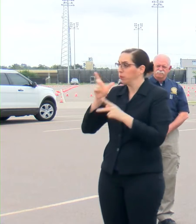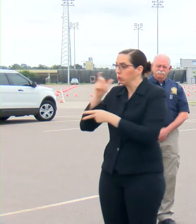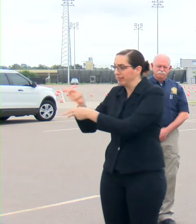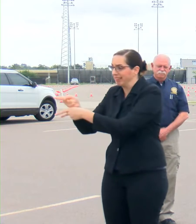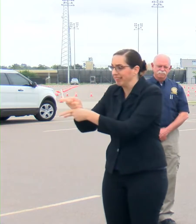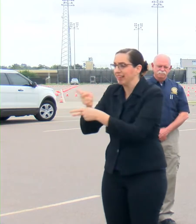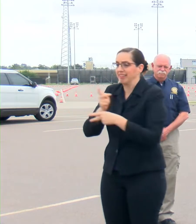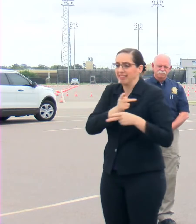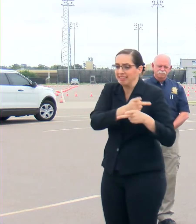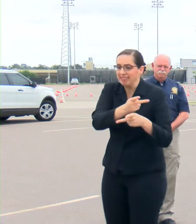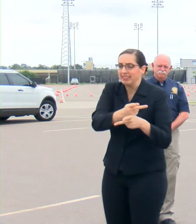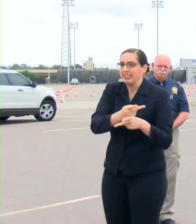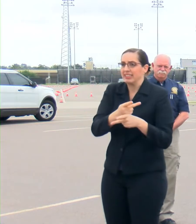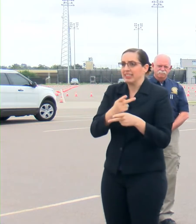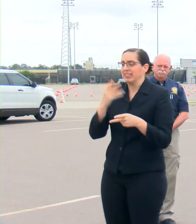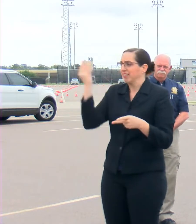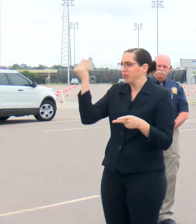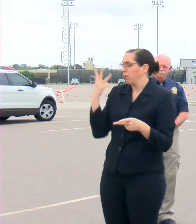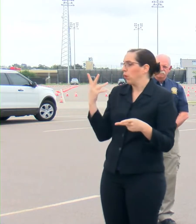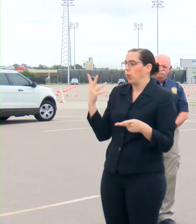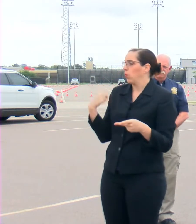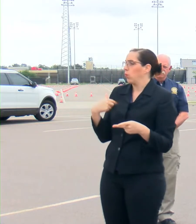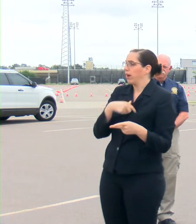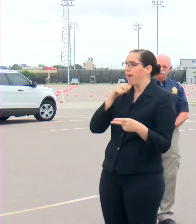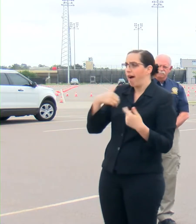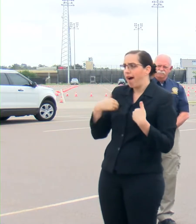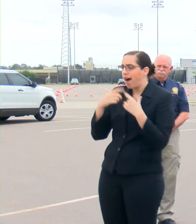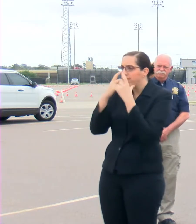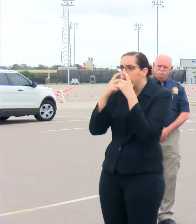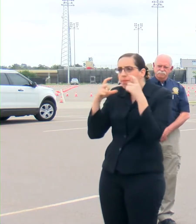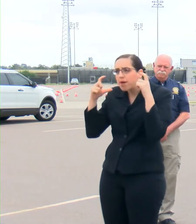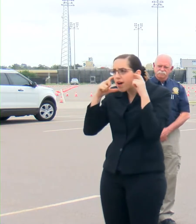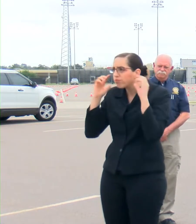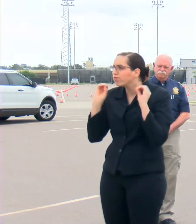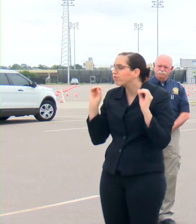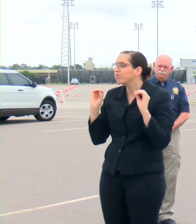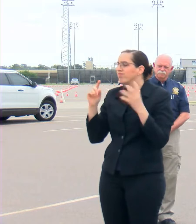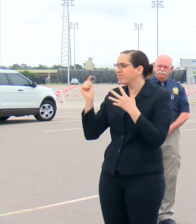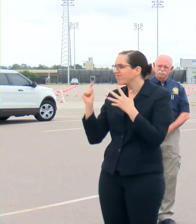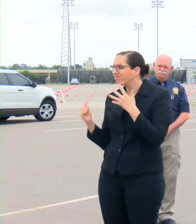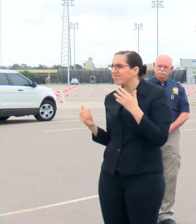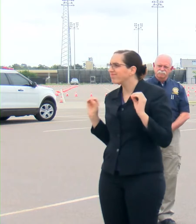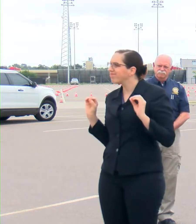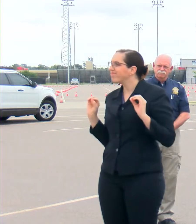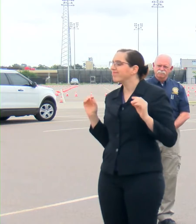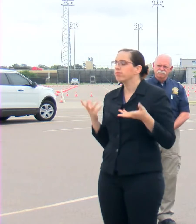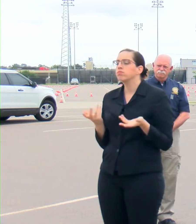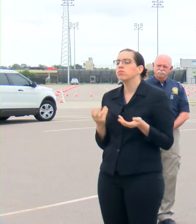been telling some of us that they are not getting the mask and other things. I know that